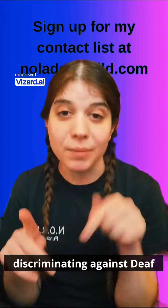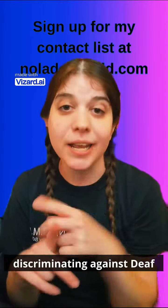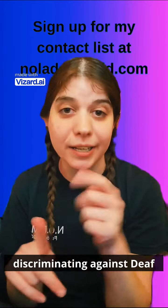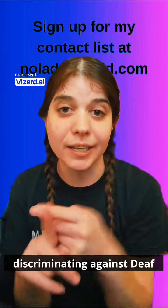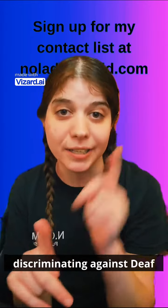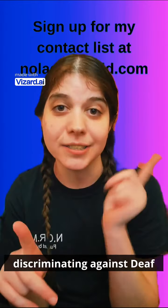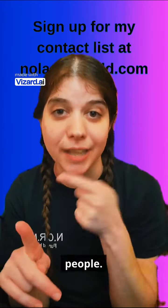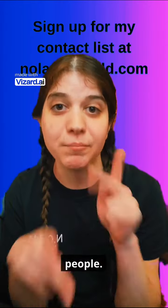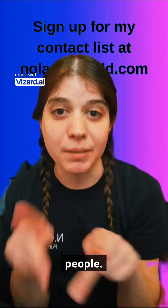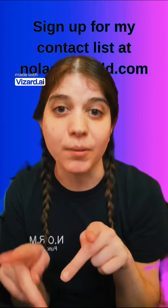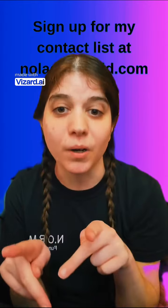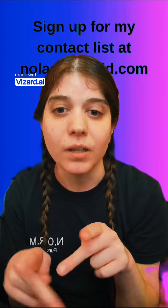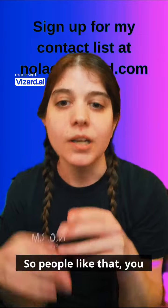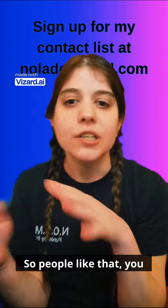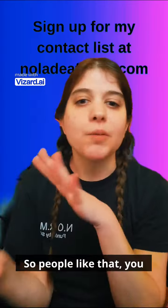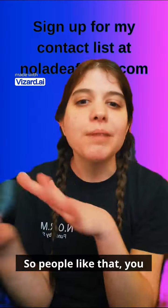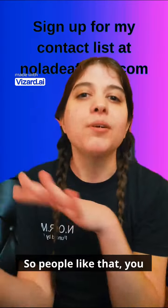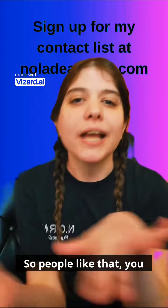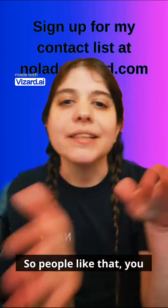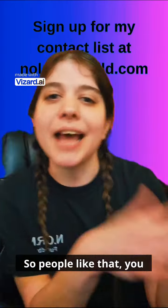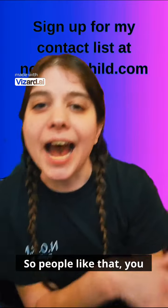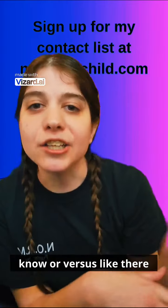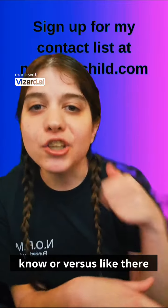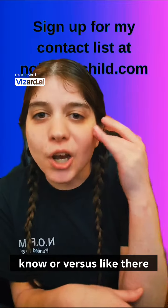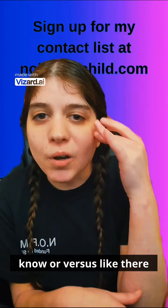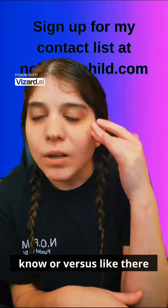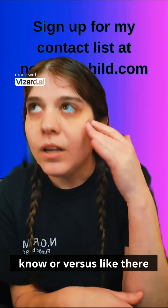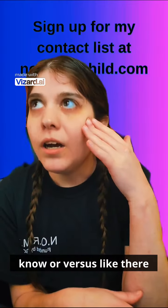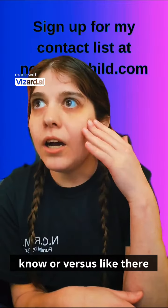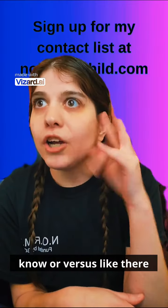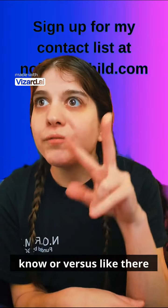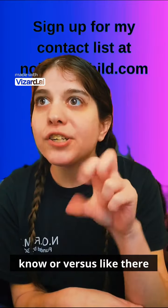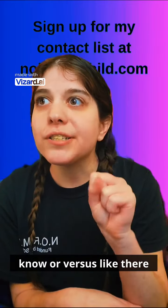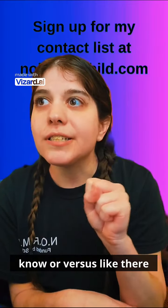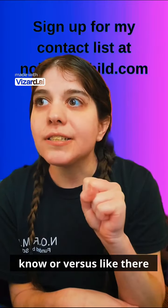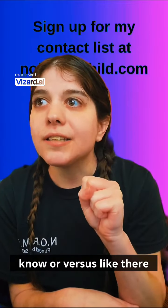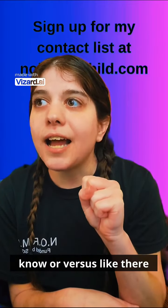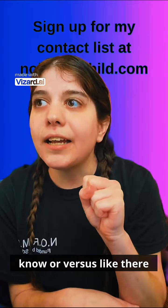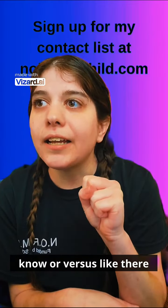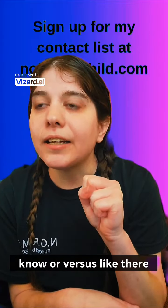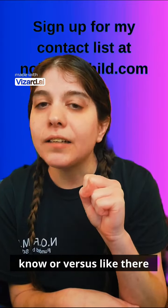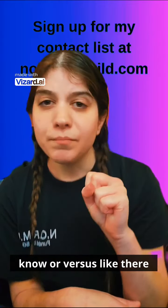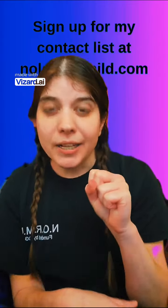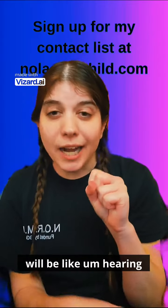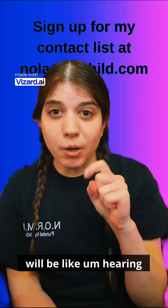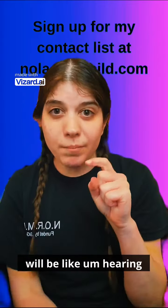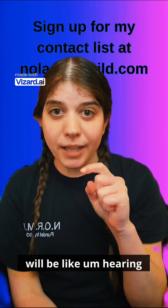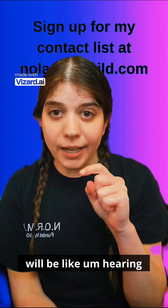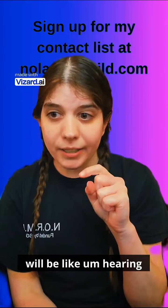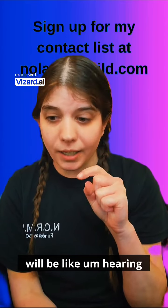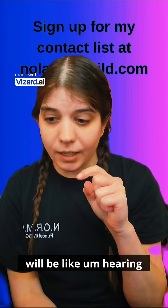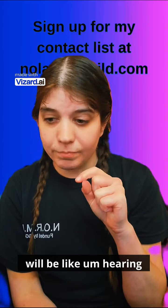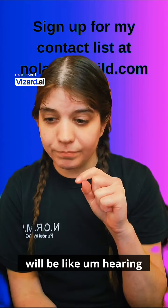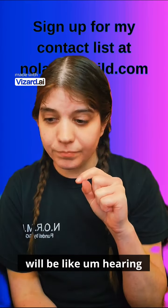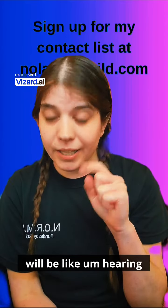discriminating against deaf people. So people like that, you know, versus like, there will be like